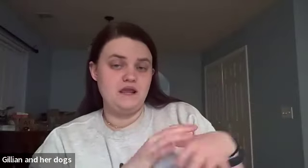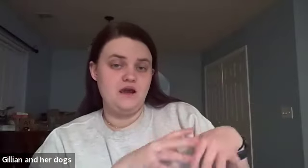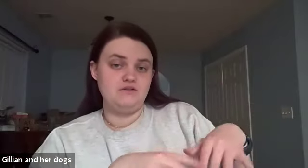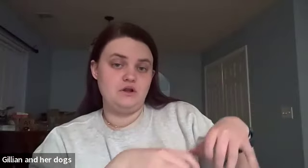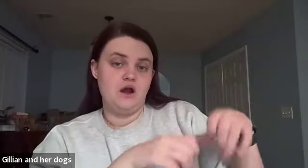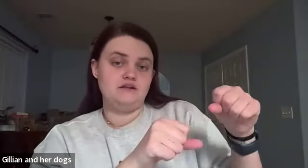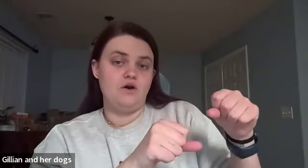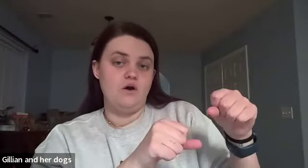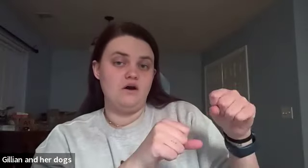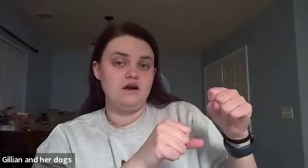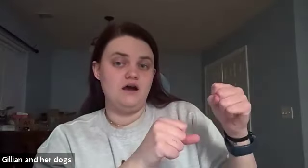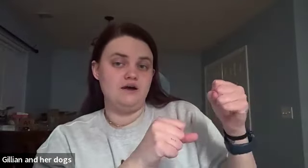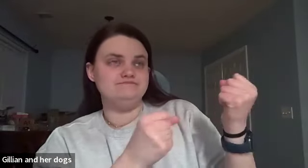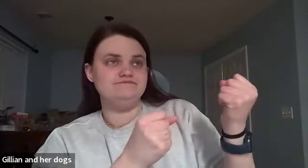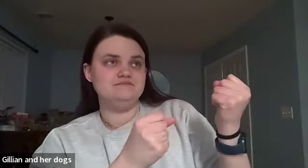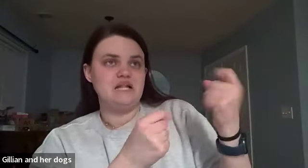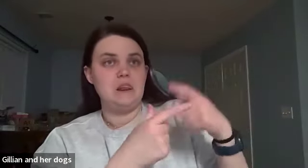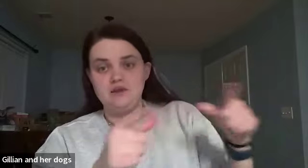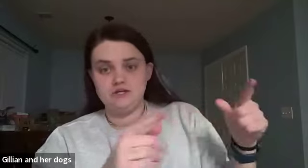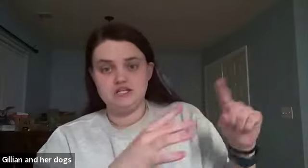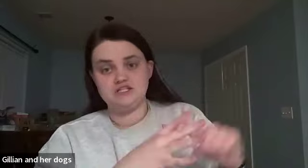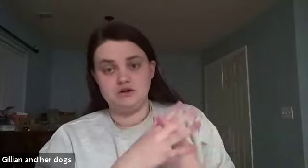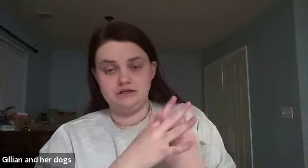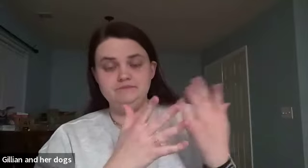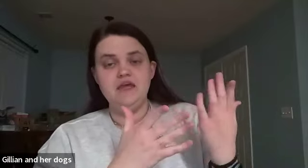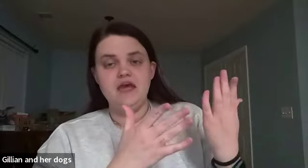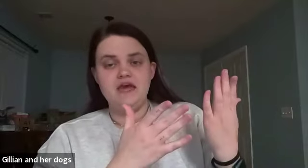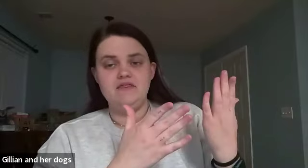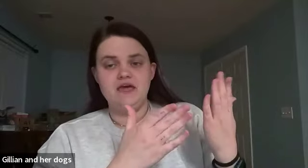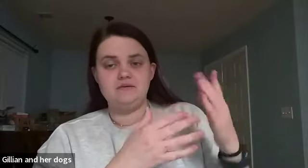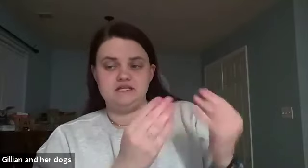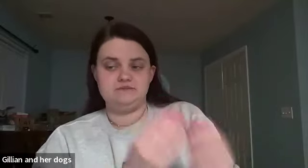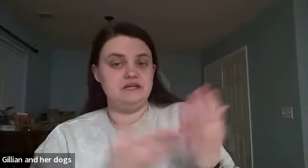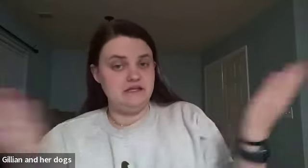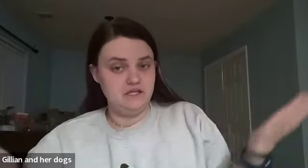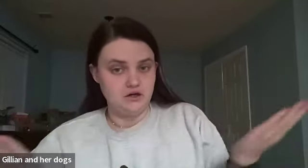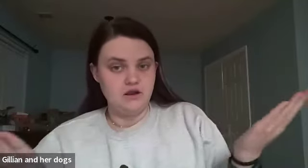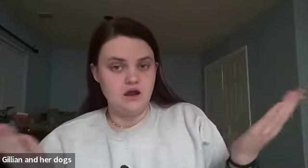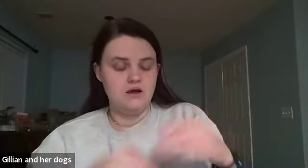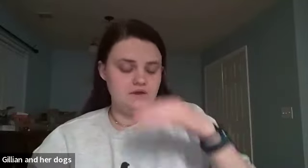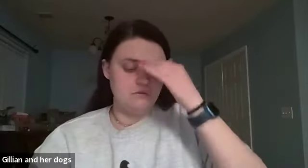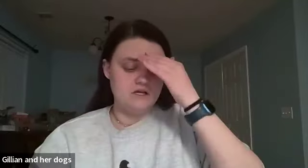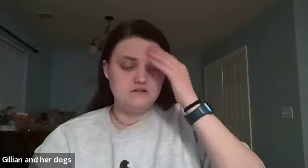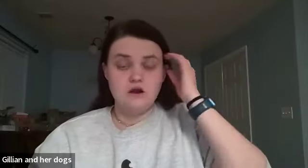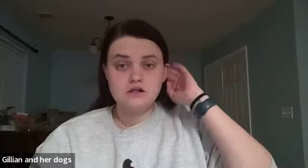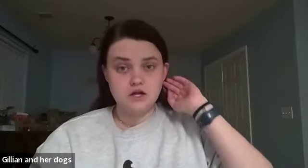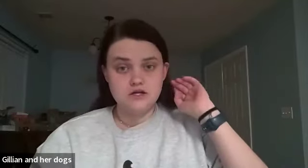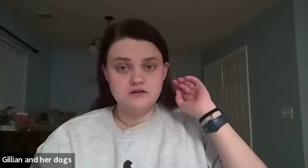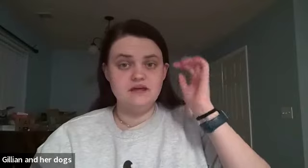we have gotten our language that started, and that expanded here. There was Laurent Clerc, that